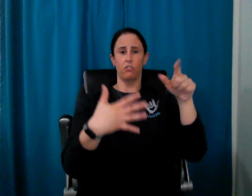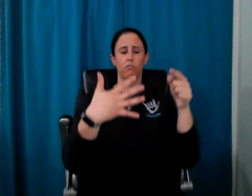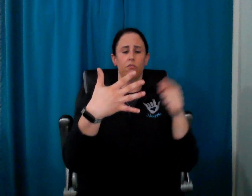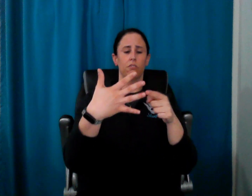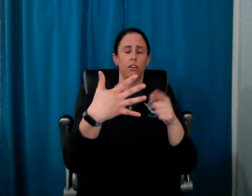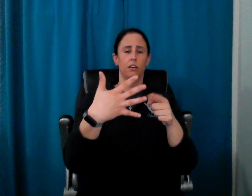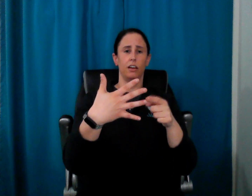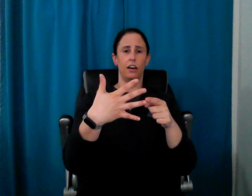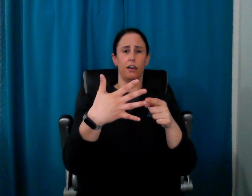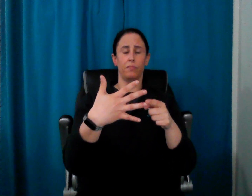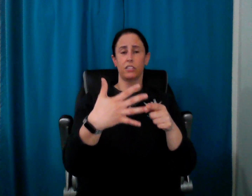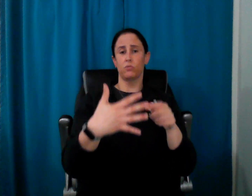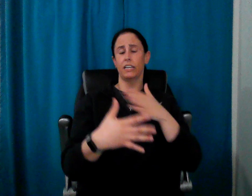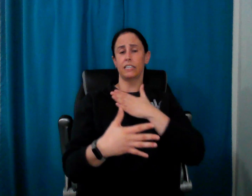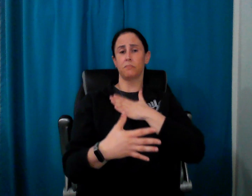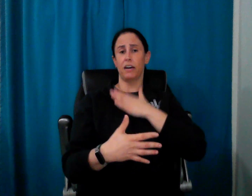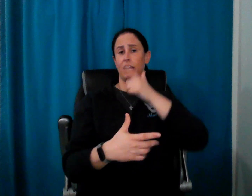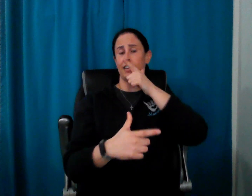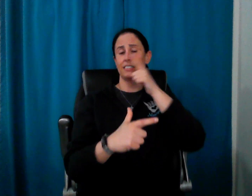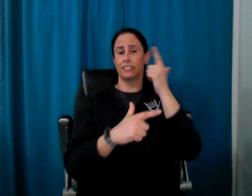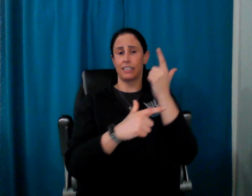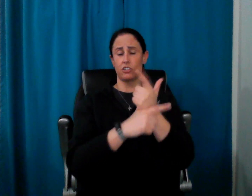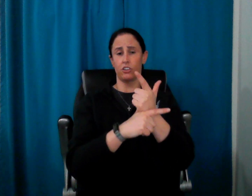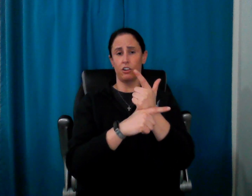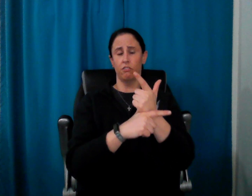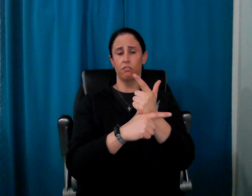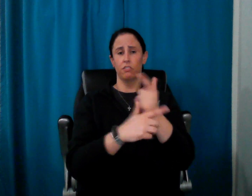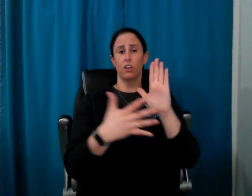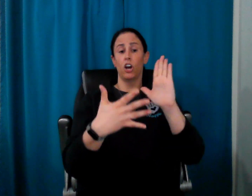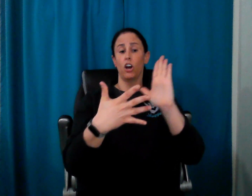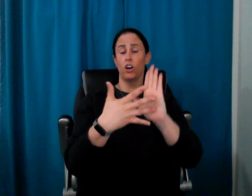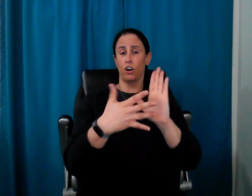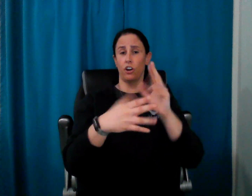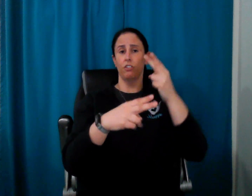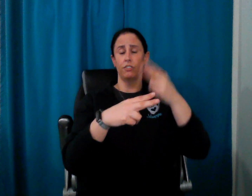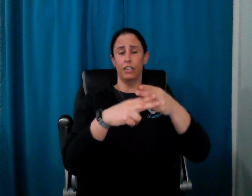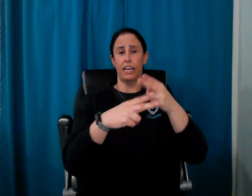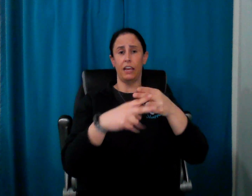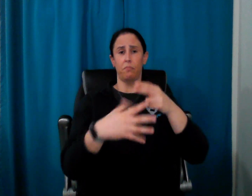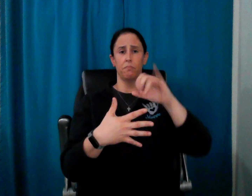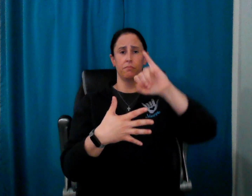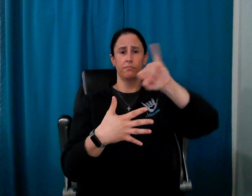Michael. This one is my sister, her name,